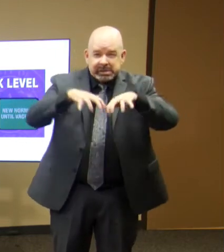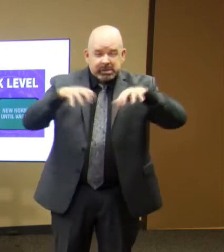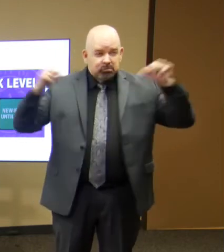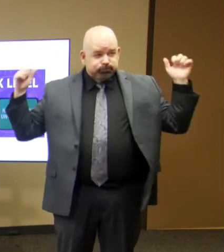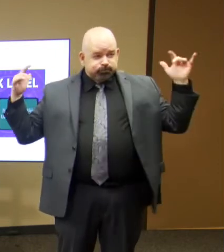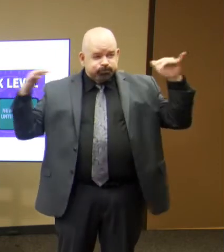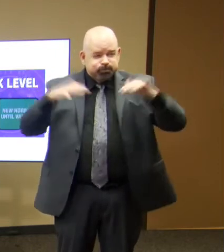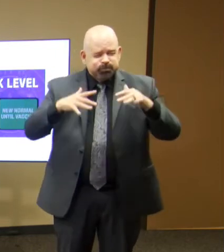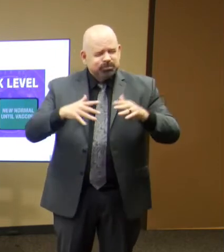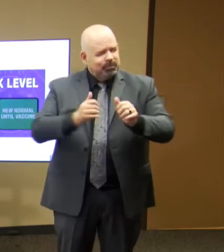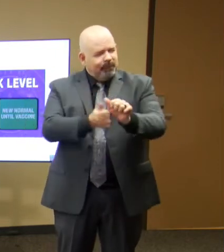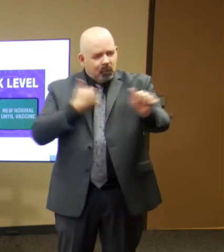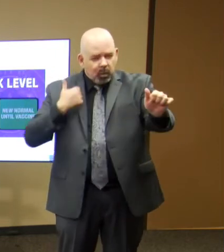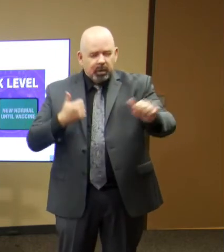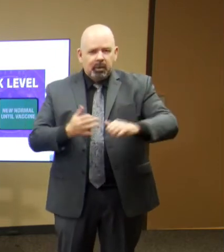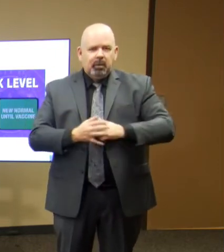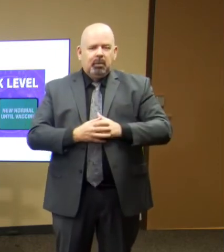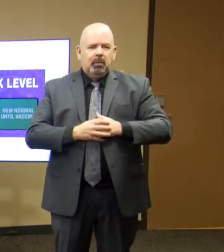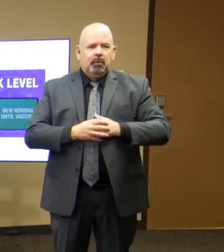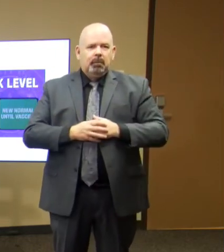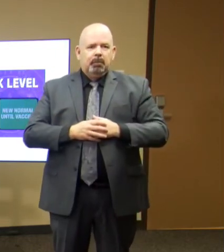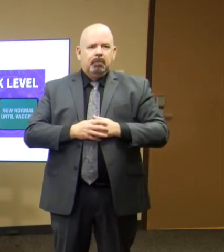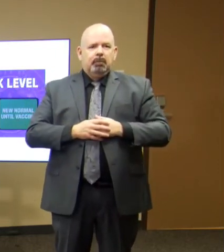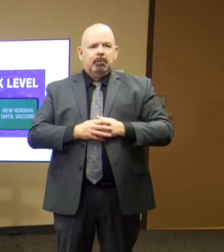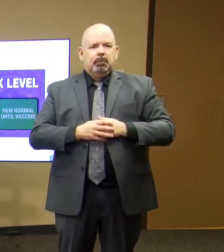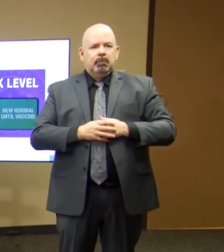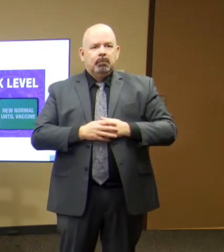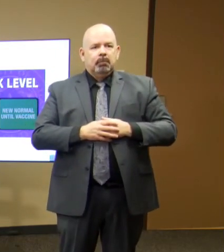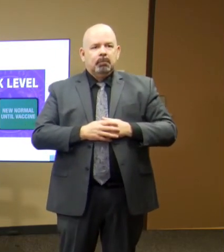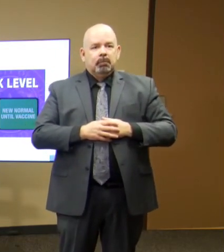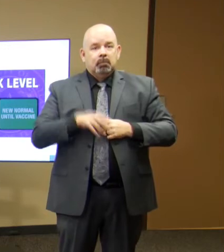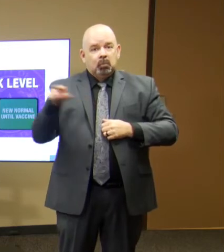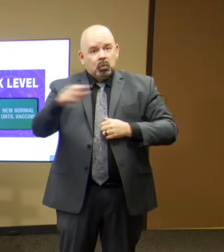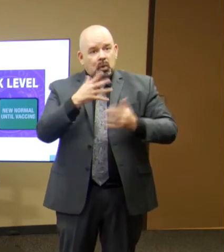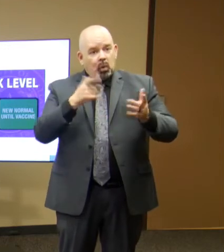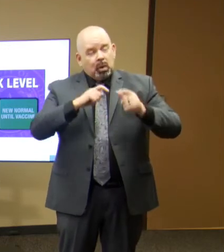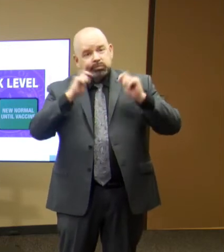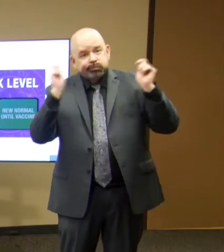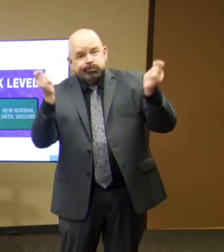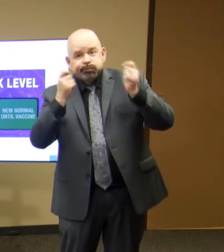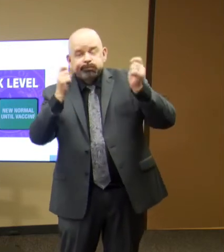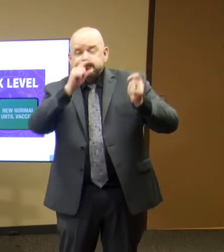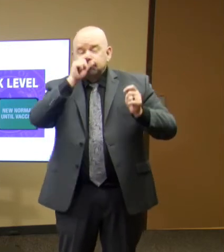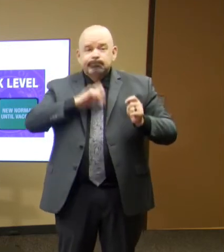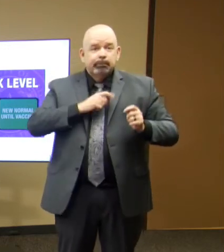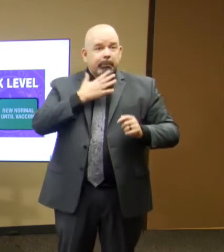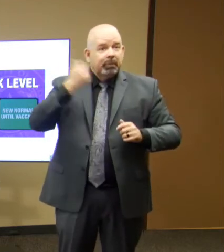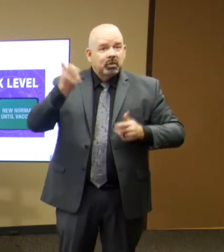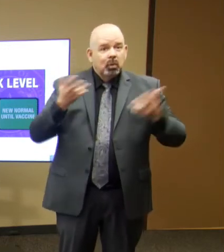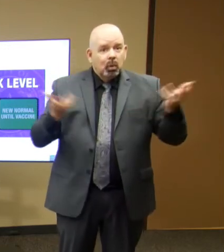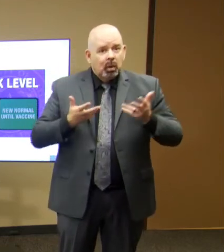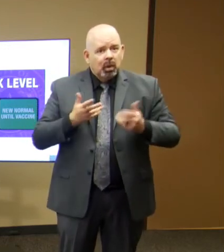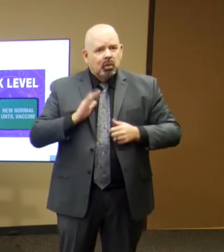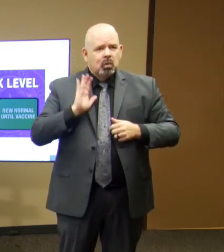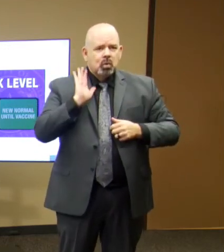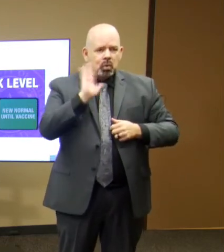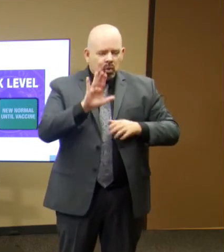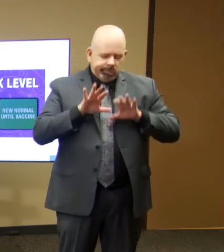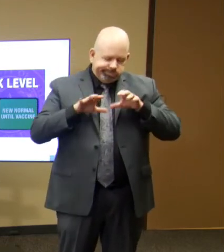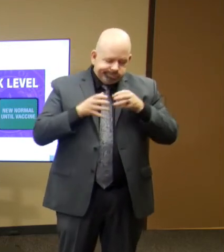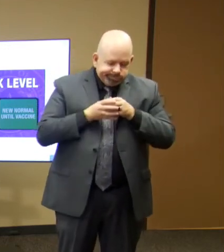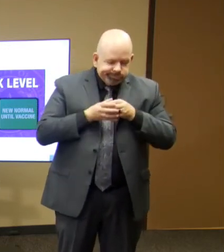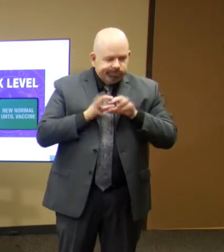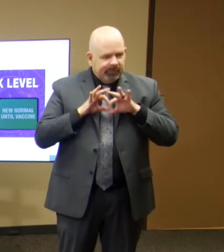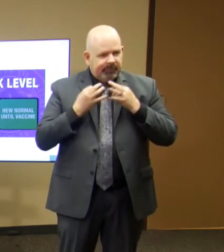lowest risk Thanksgiving plans are celebrating only with your immediate family, those that you spend time with all the time. Just last